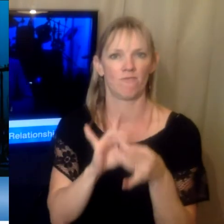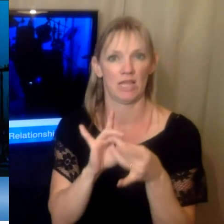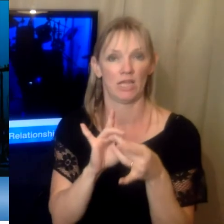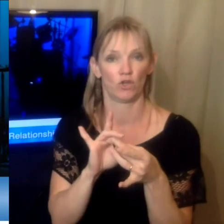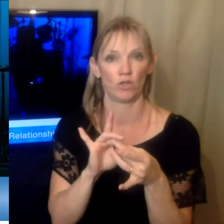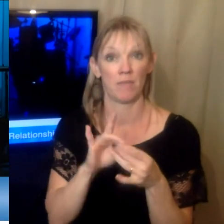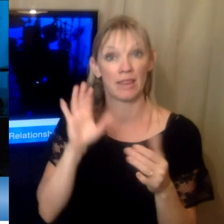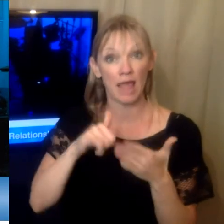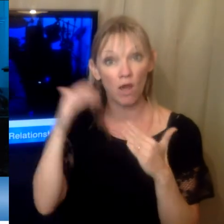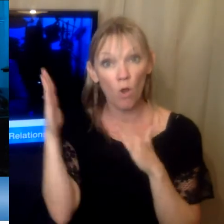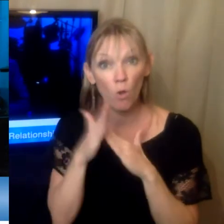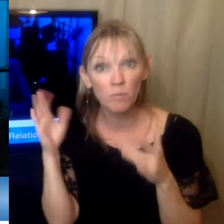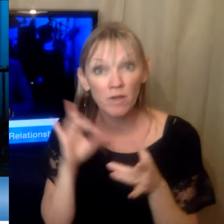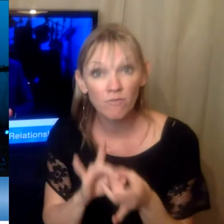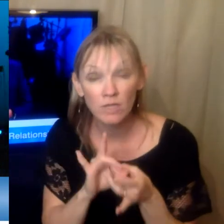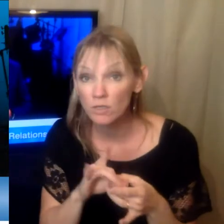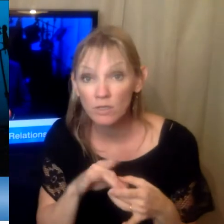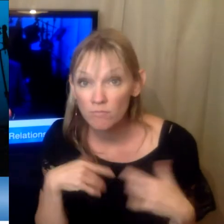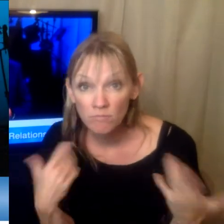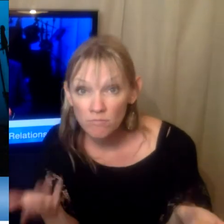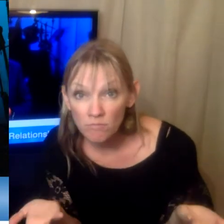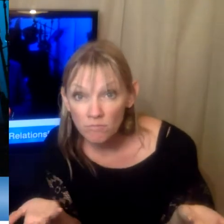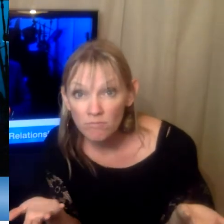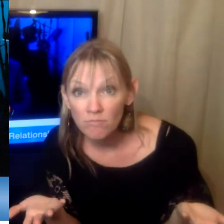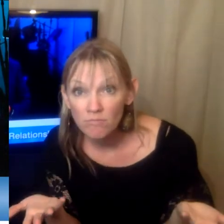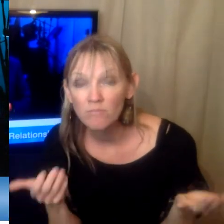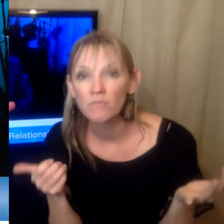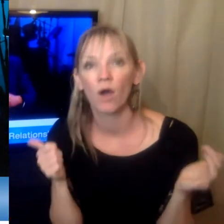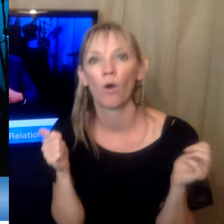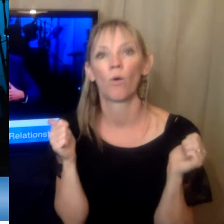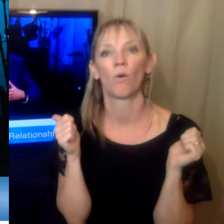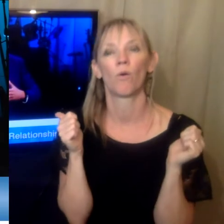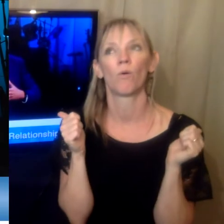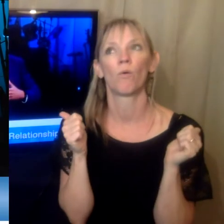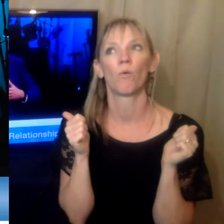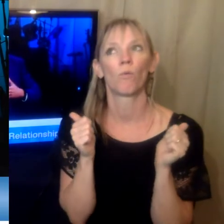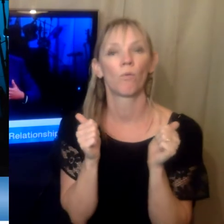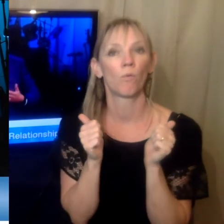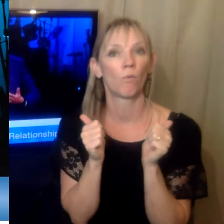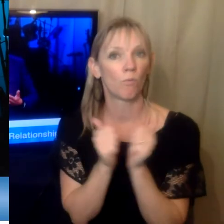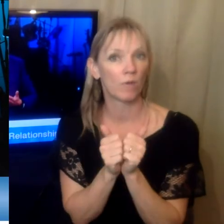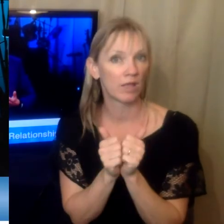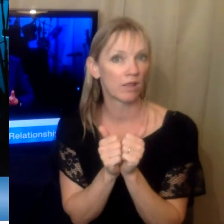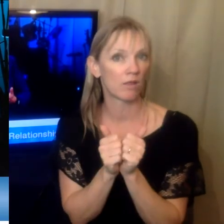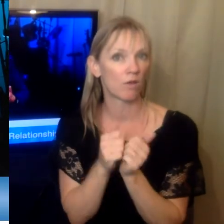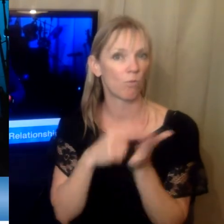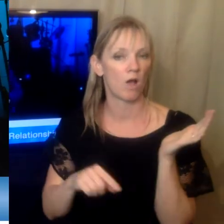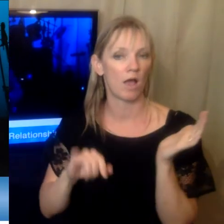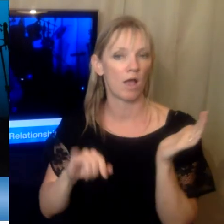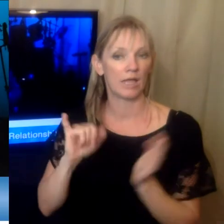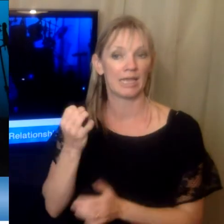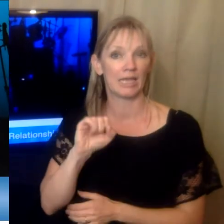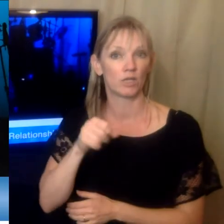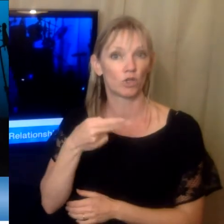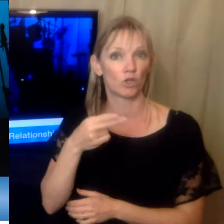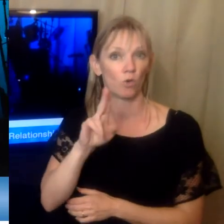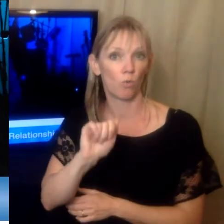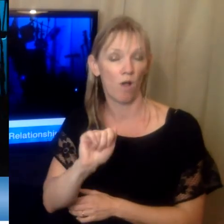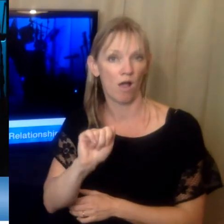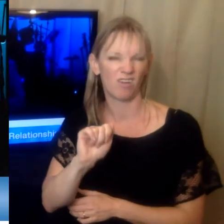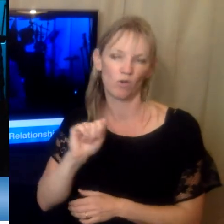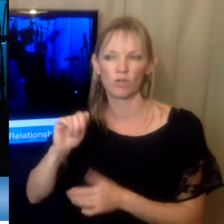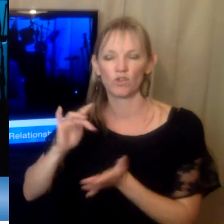And that ultimate relationship is with that which Yeshua, Jesus, called the Father